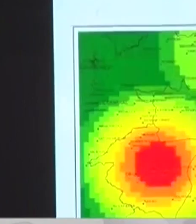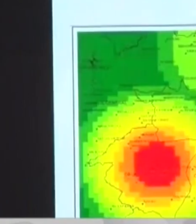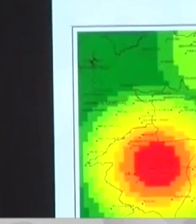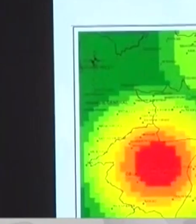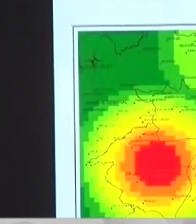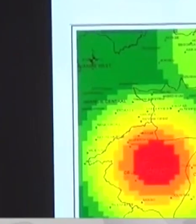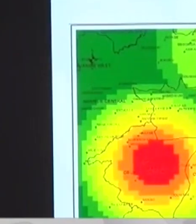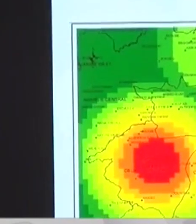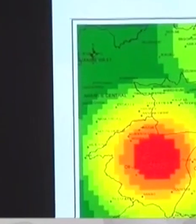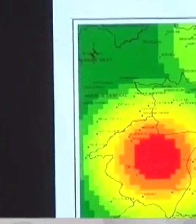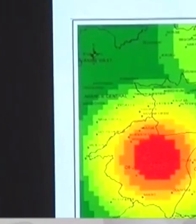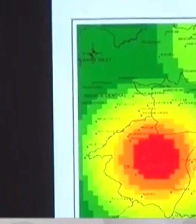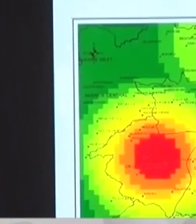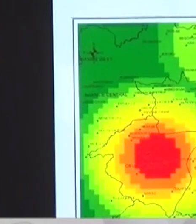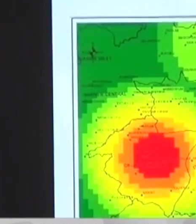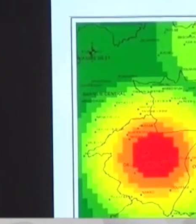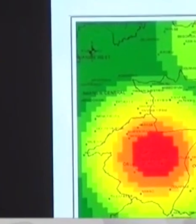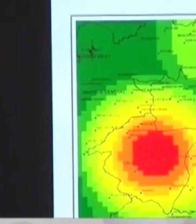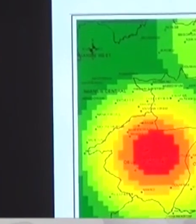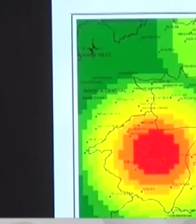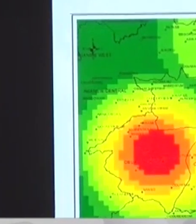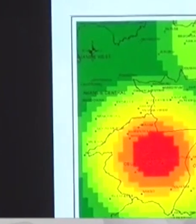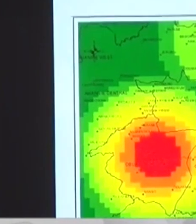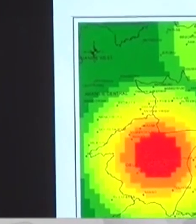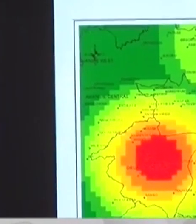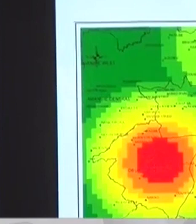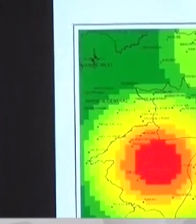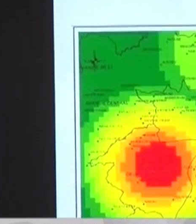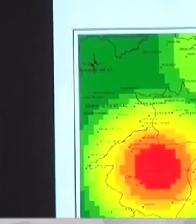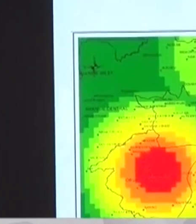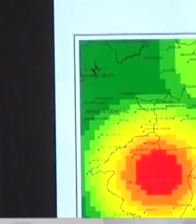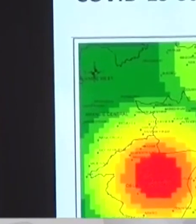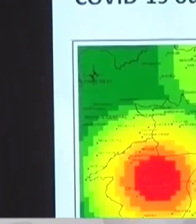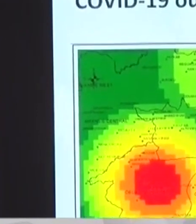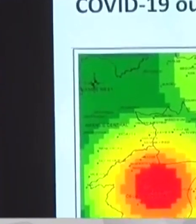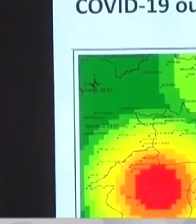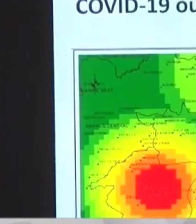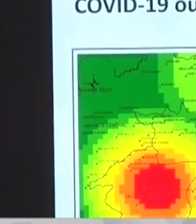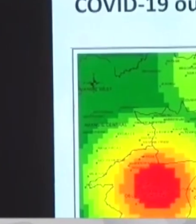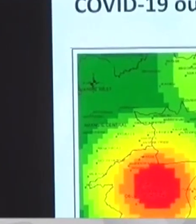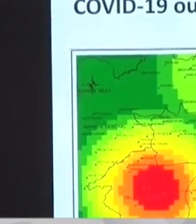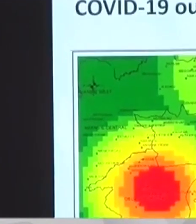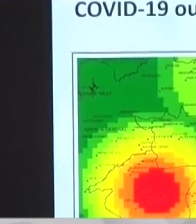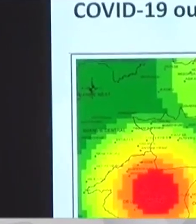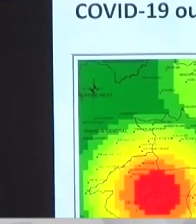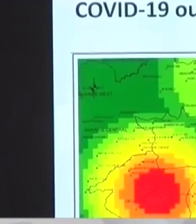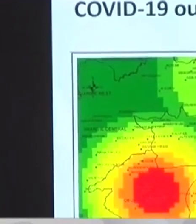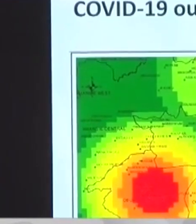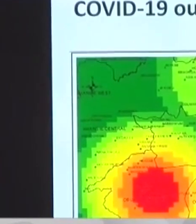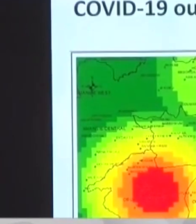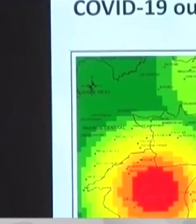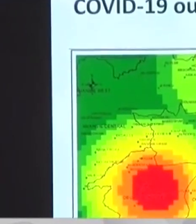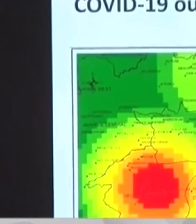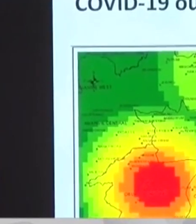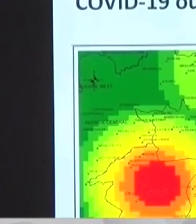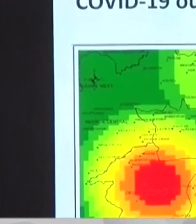see the Obuasi, where we have the Obuasi municipal, where the majority of